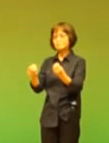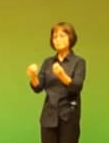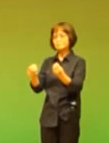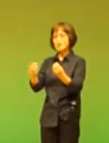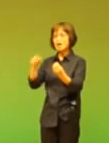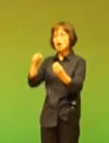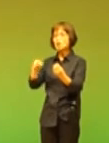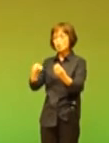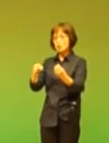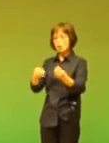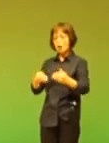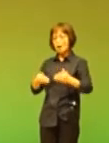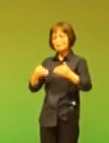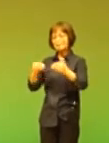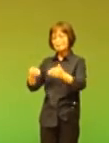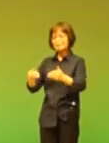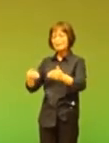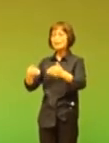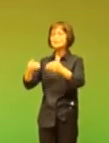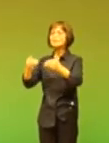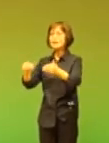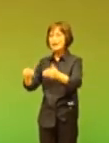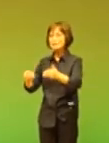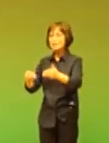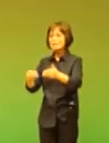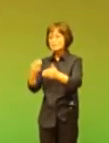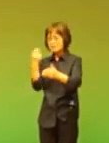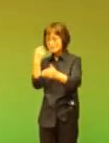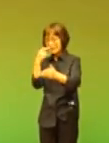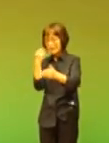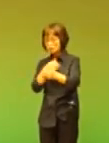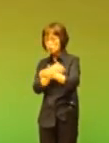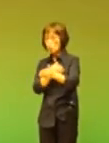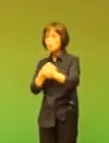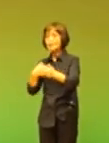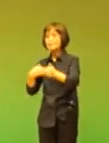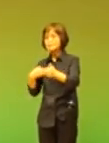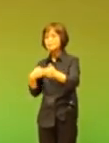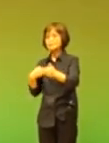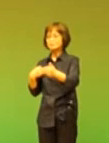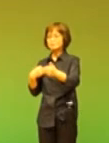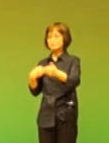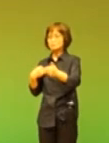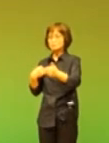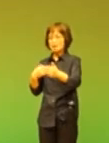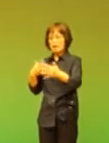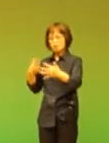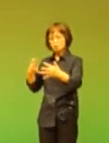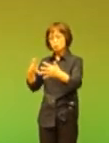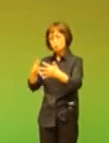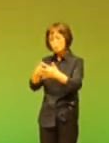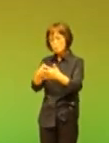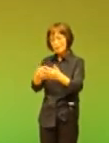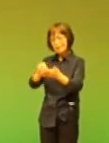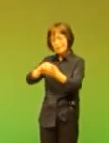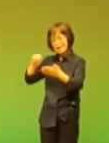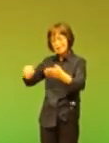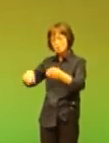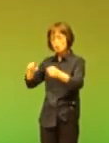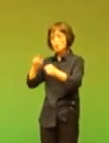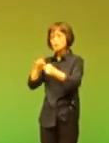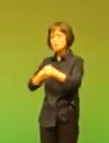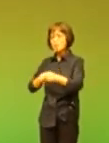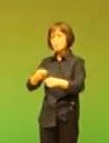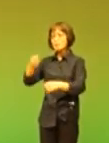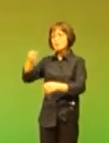negotiation of a nuclear weapons convention to the phased, verifiable, irreversible, and